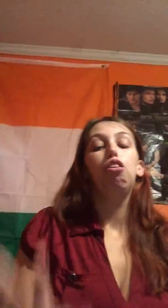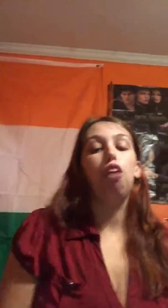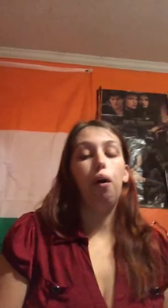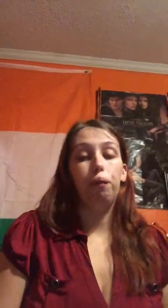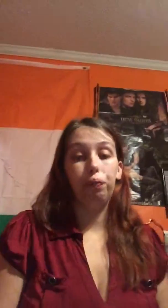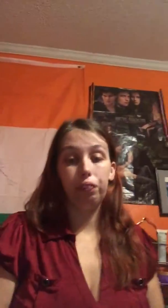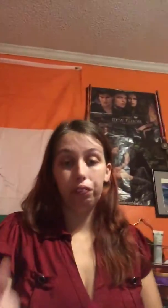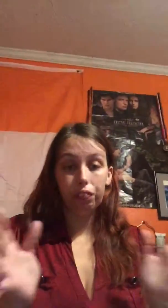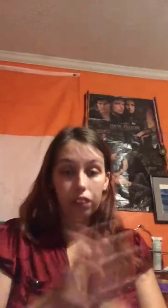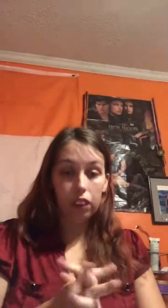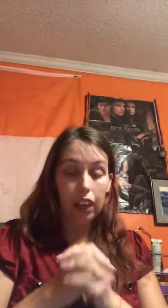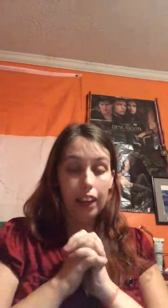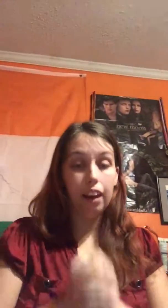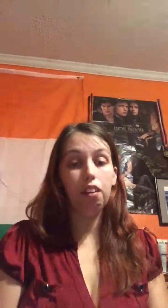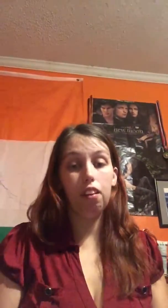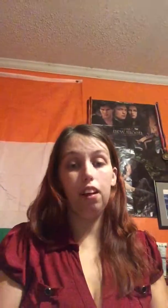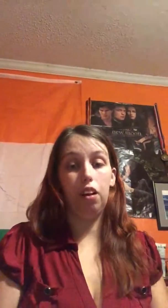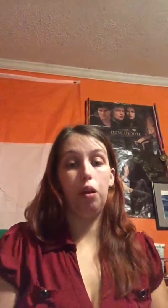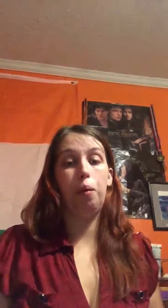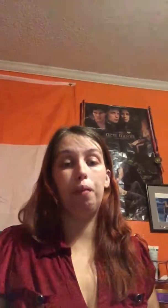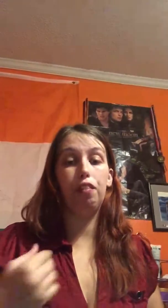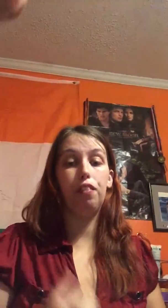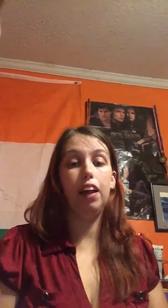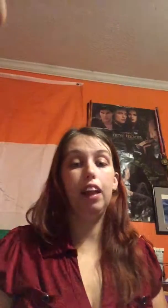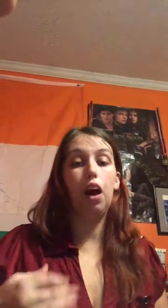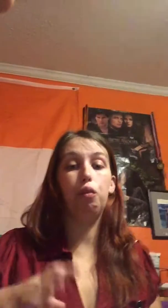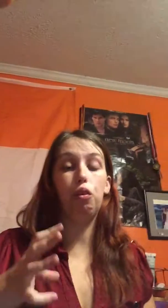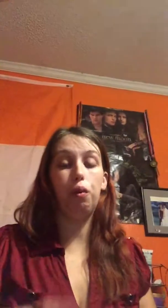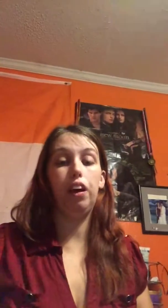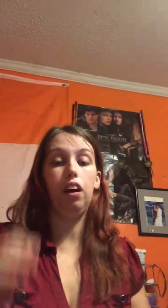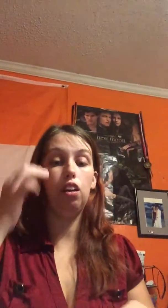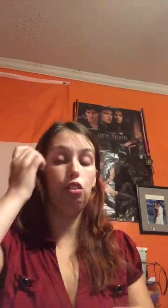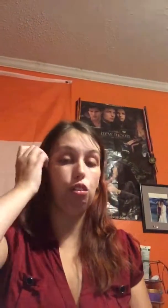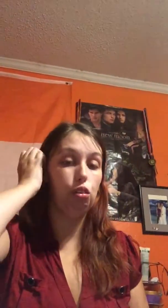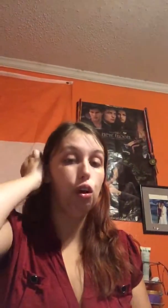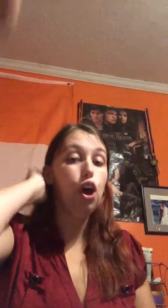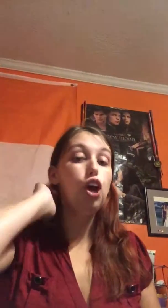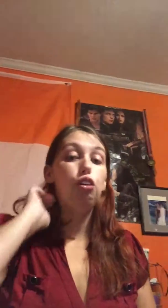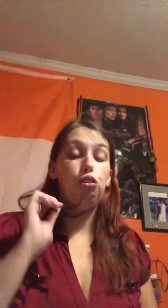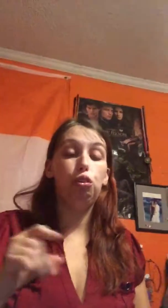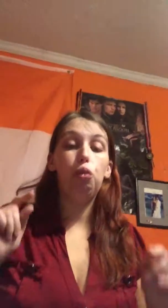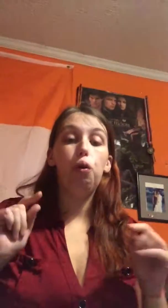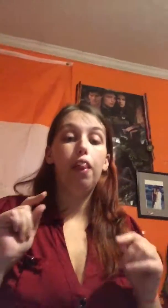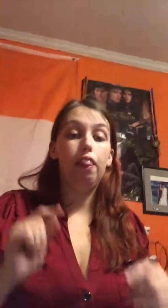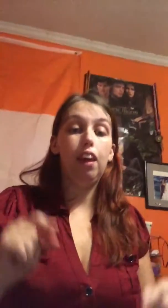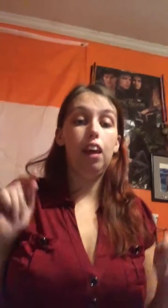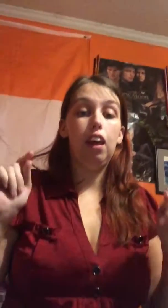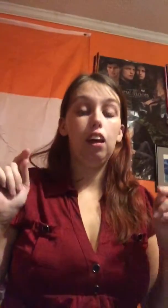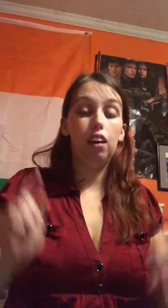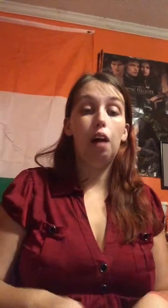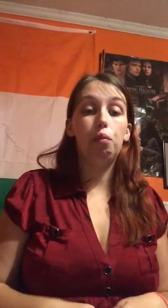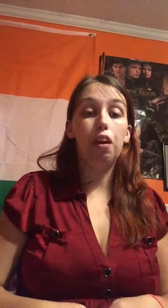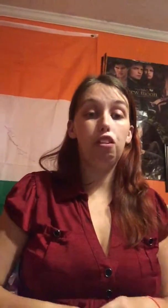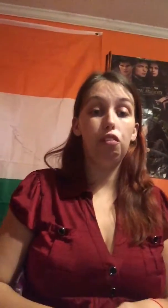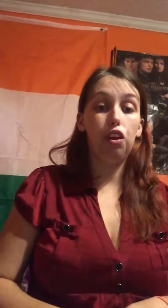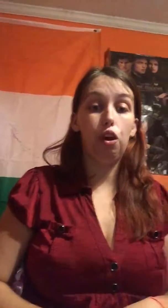so, here's the deal. My friend that I was going to do the collaboration video